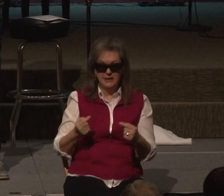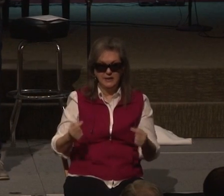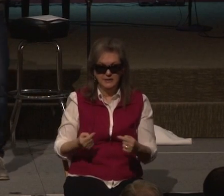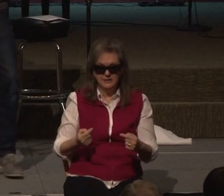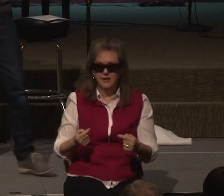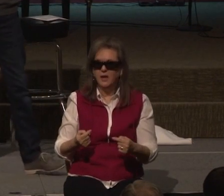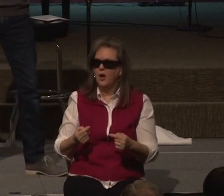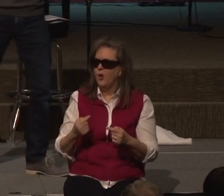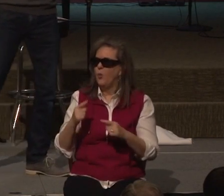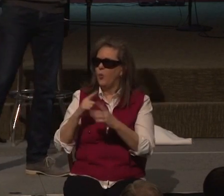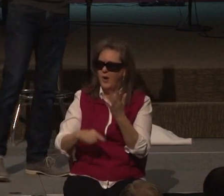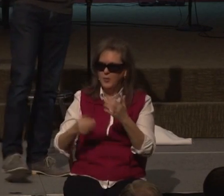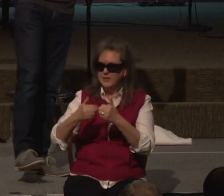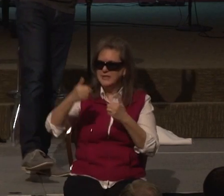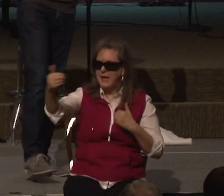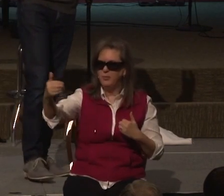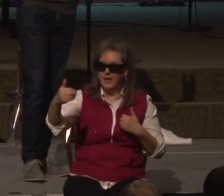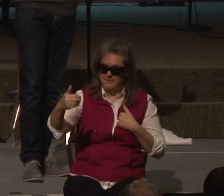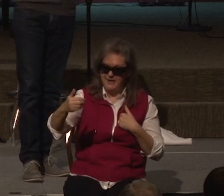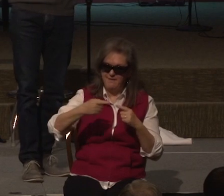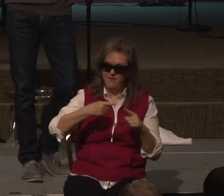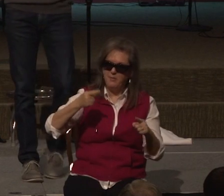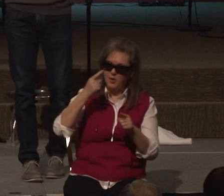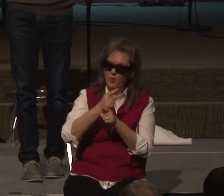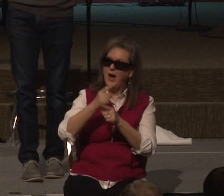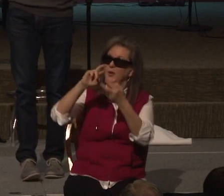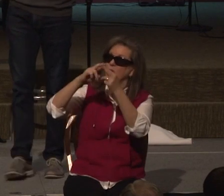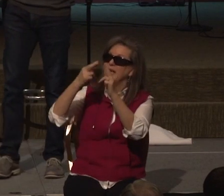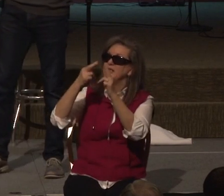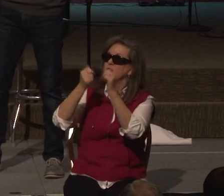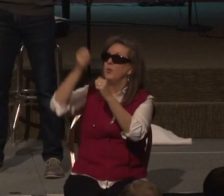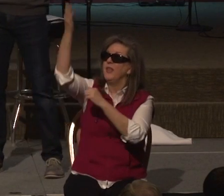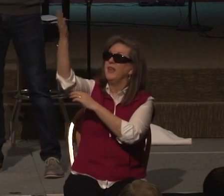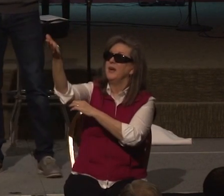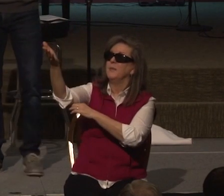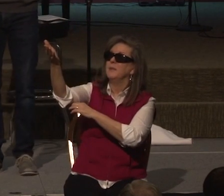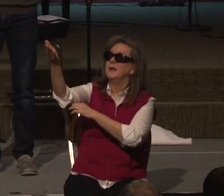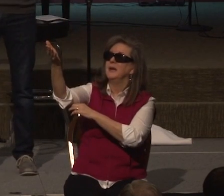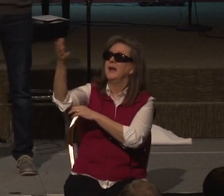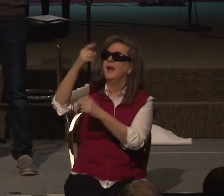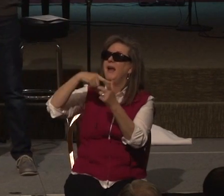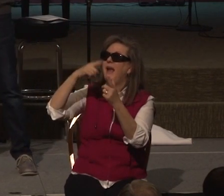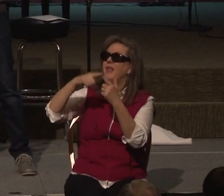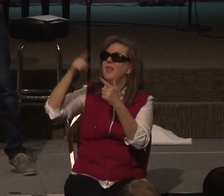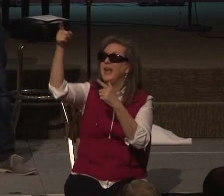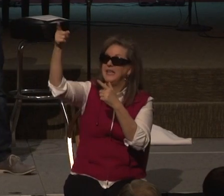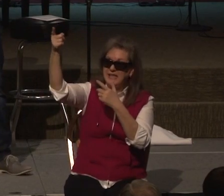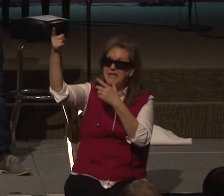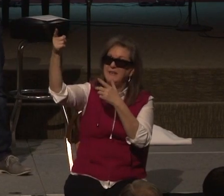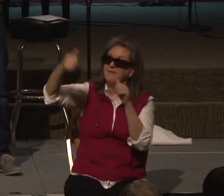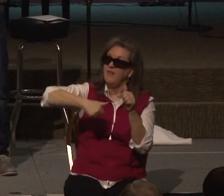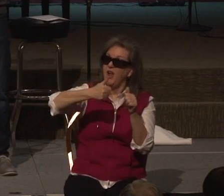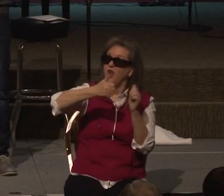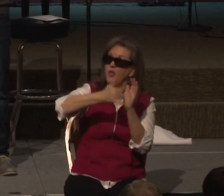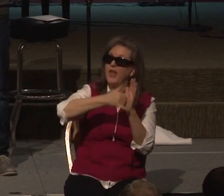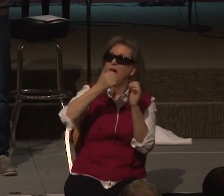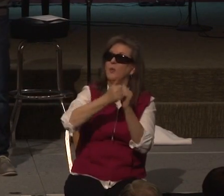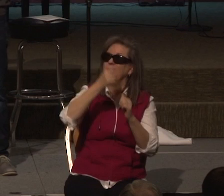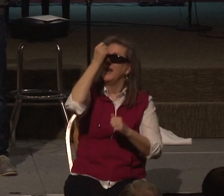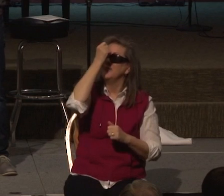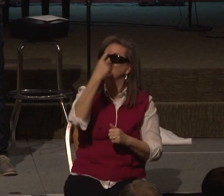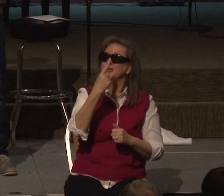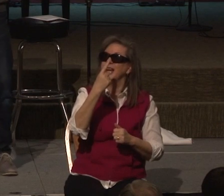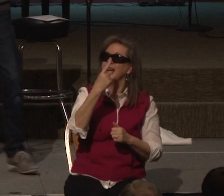revealed to me what was separating me from a right relationship with him. And then he followed that up with understanding